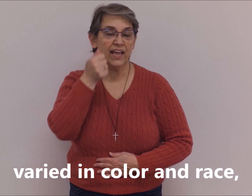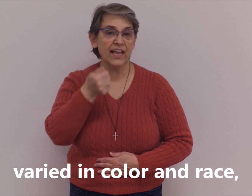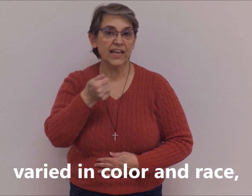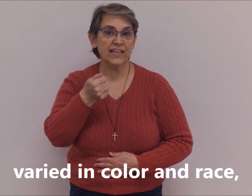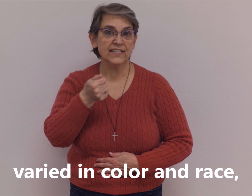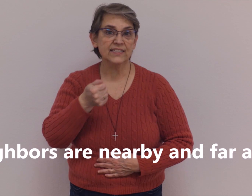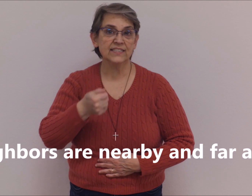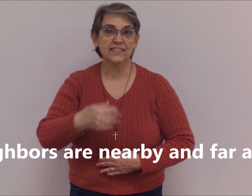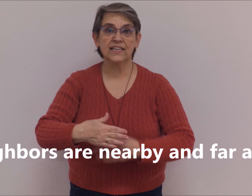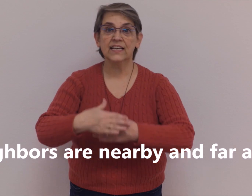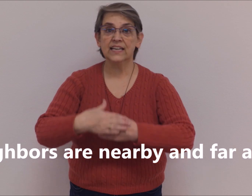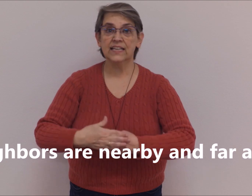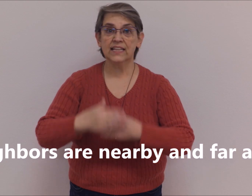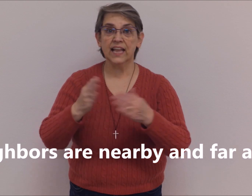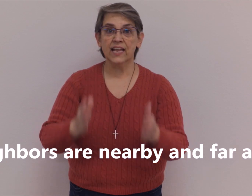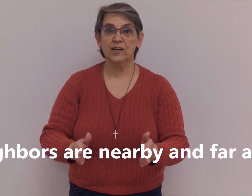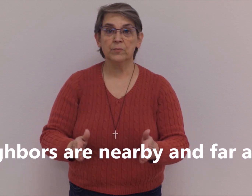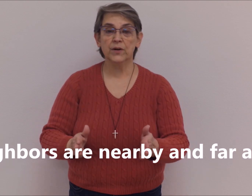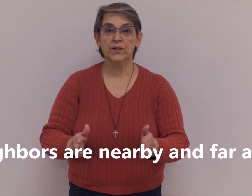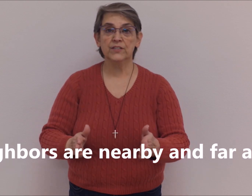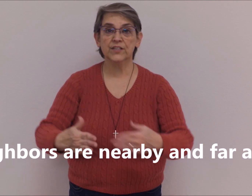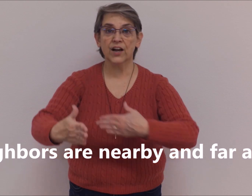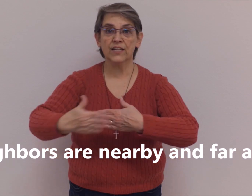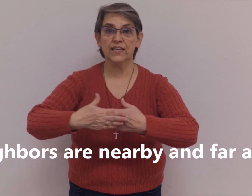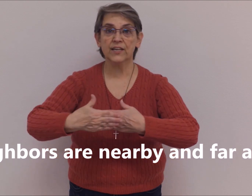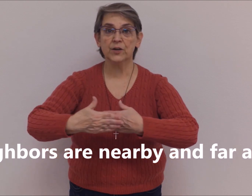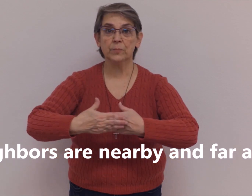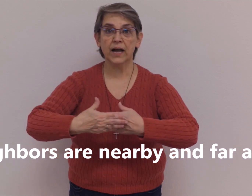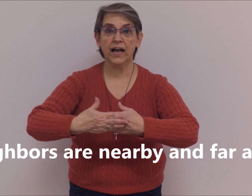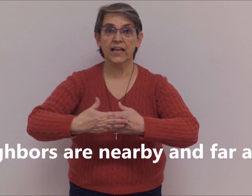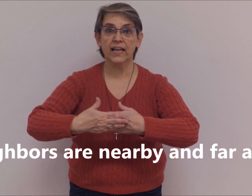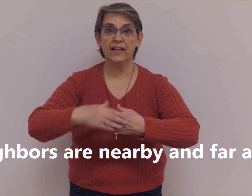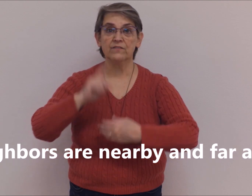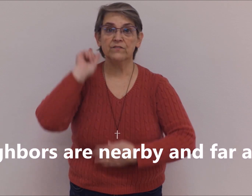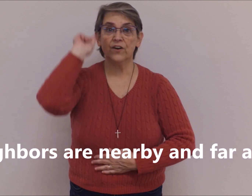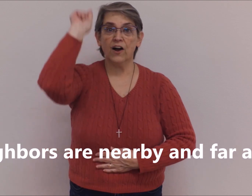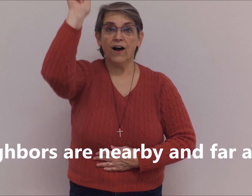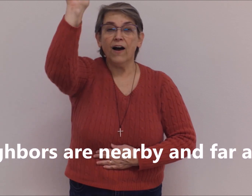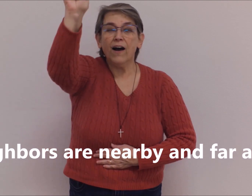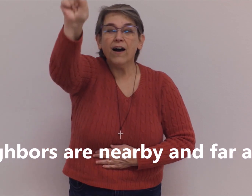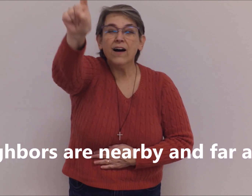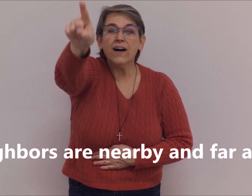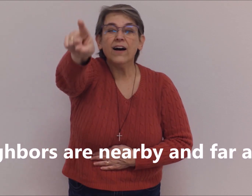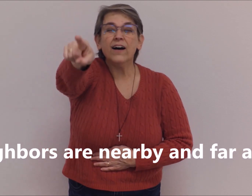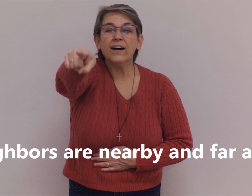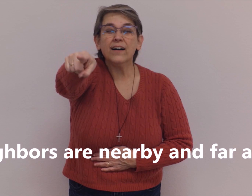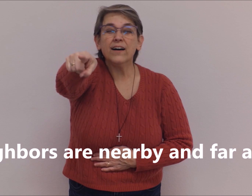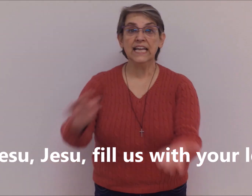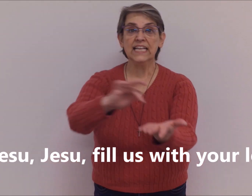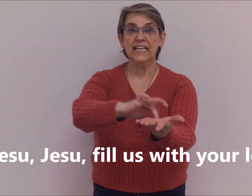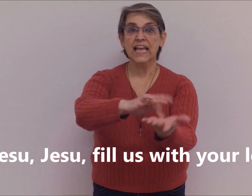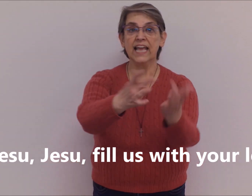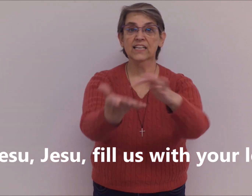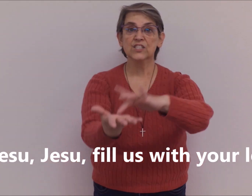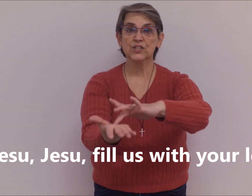grace. Neighbors are nearby and far away. Yesu,